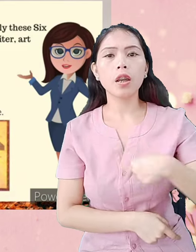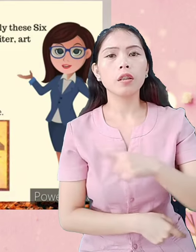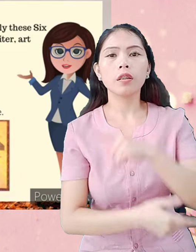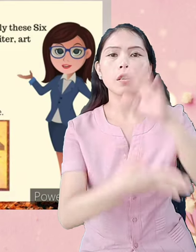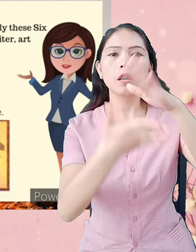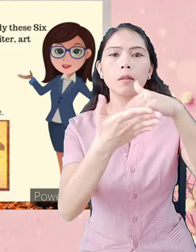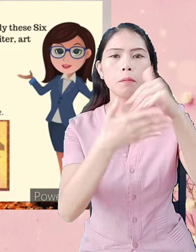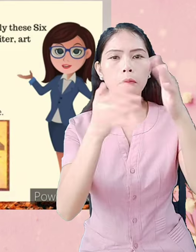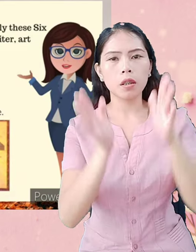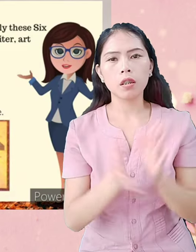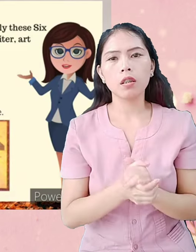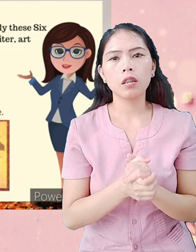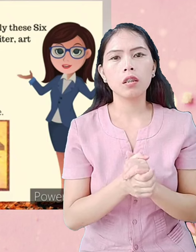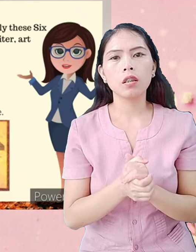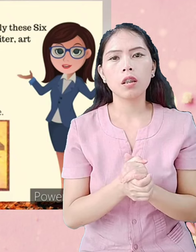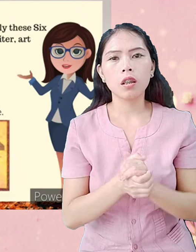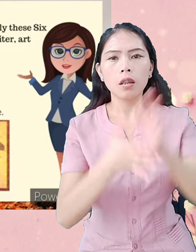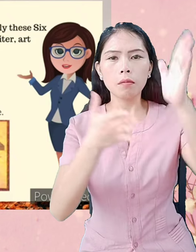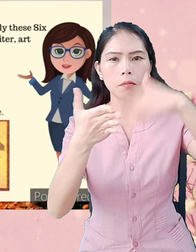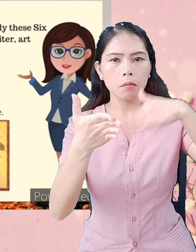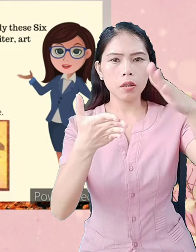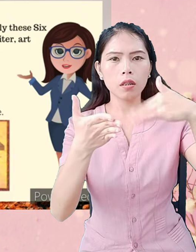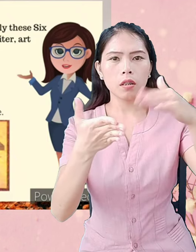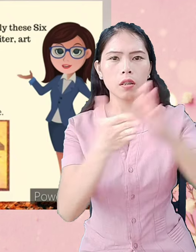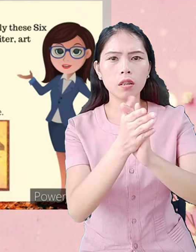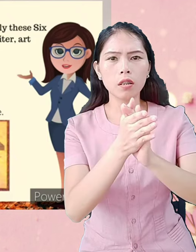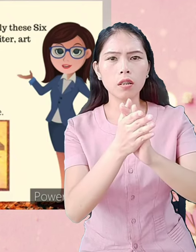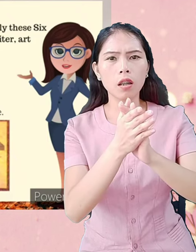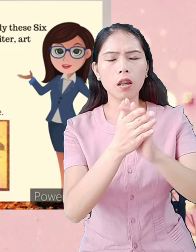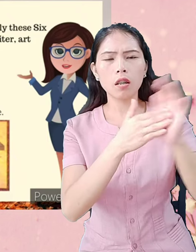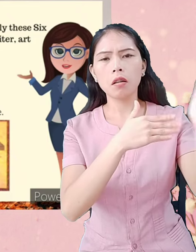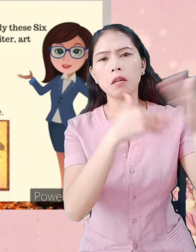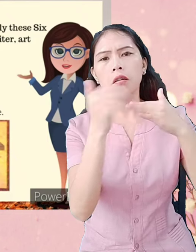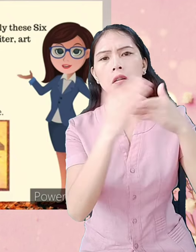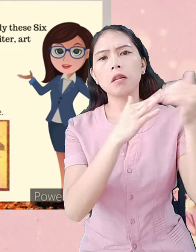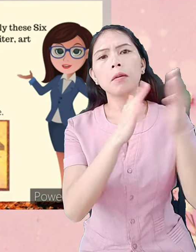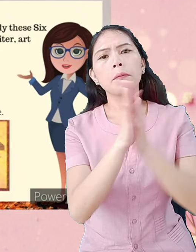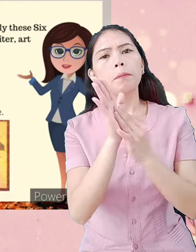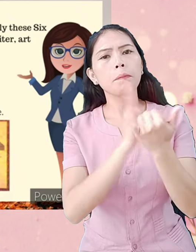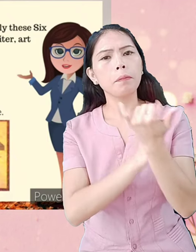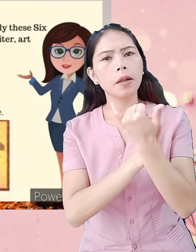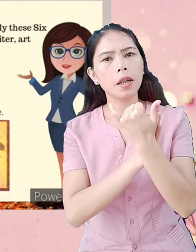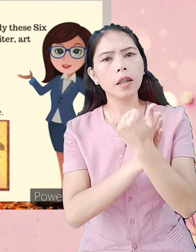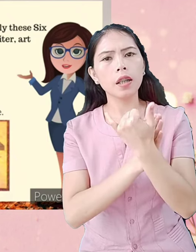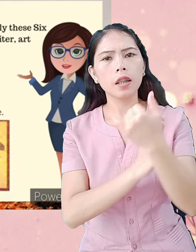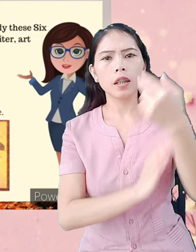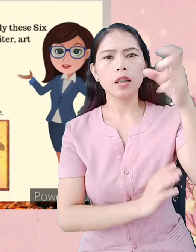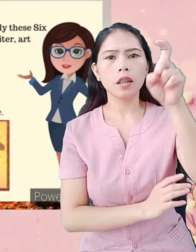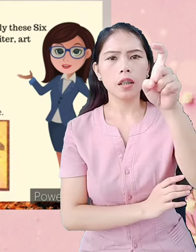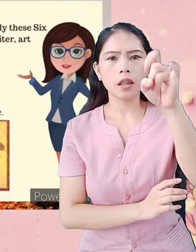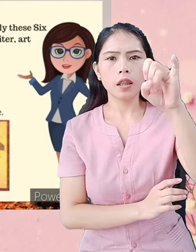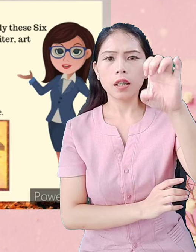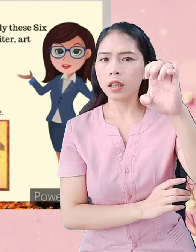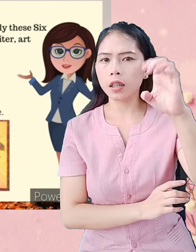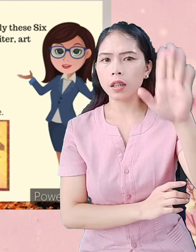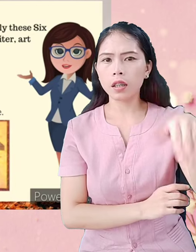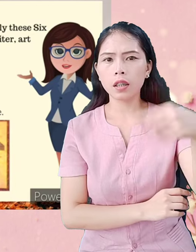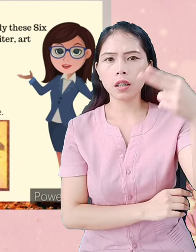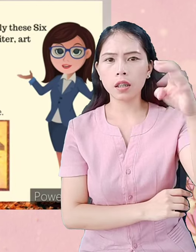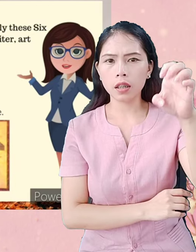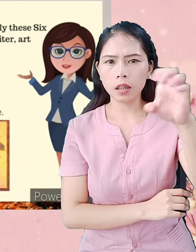of Chinese painting established by Cixi, a writer,